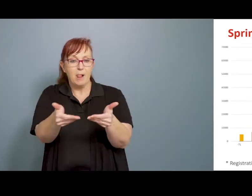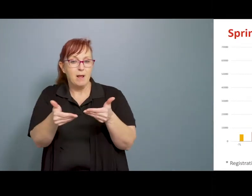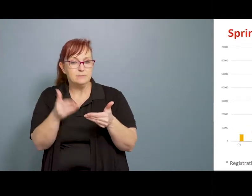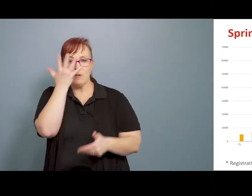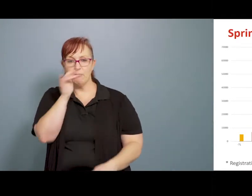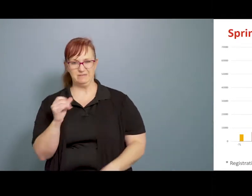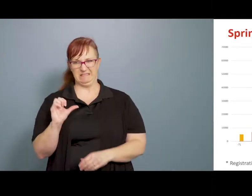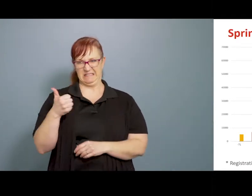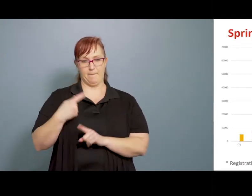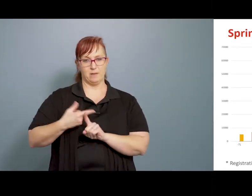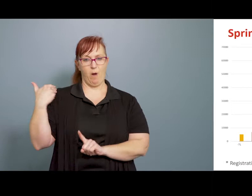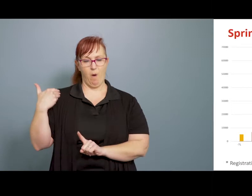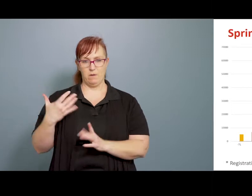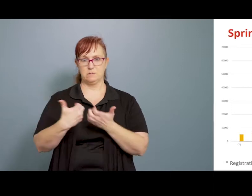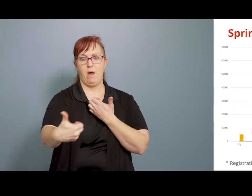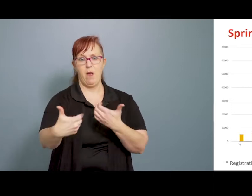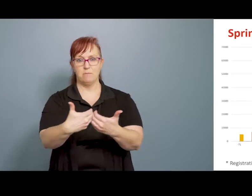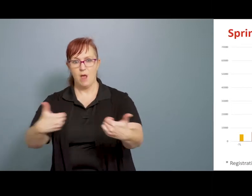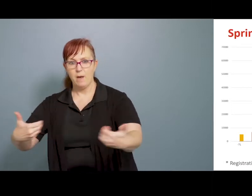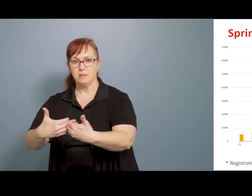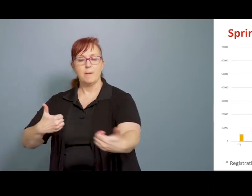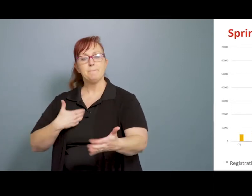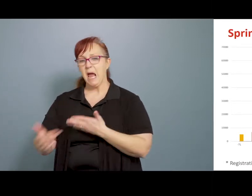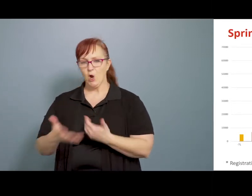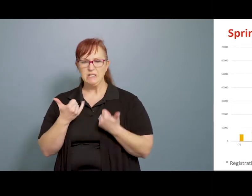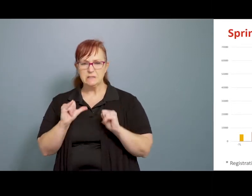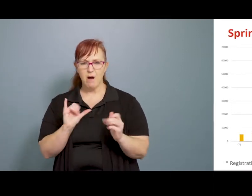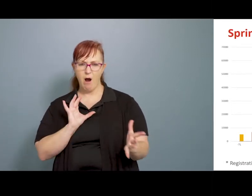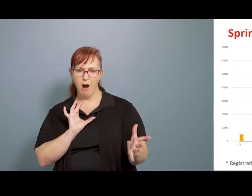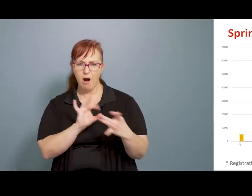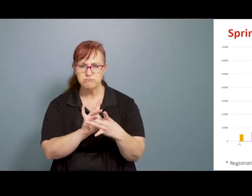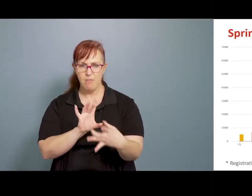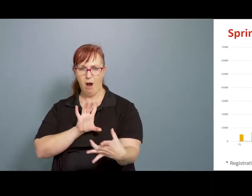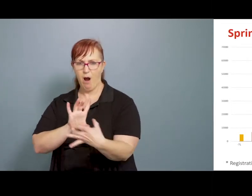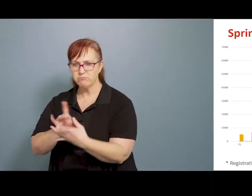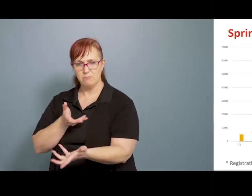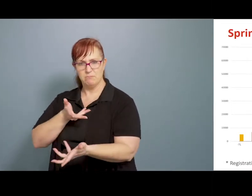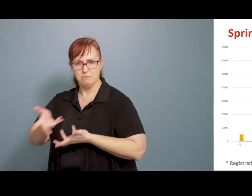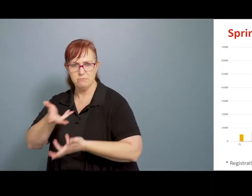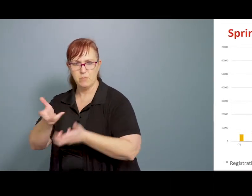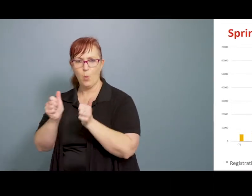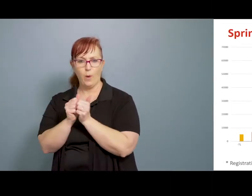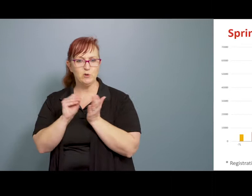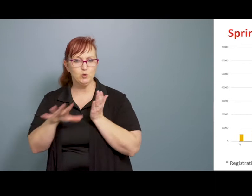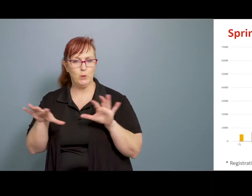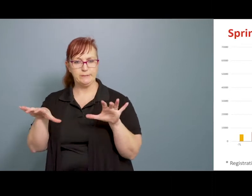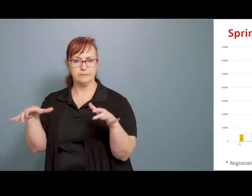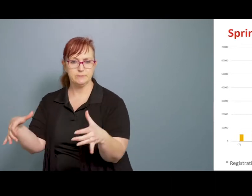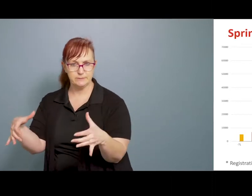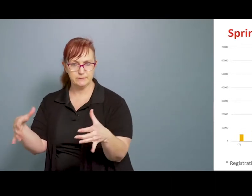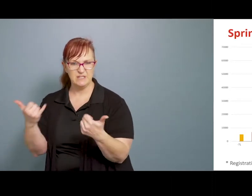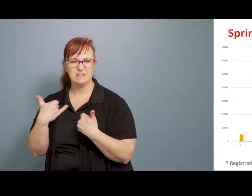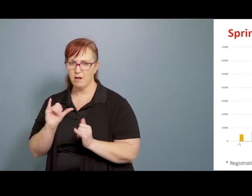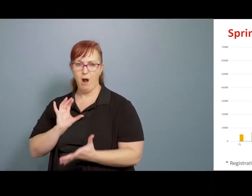ago. They still managed to maintain relationship with our student body. And I believe that was one of the